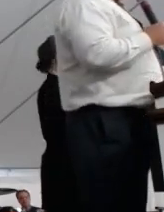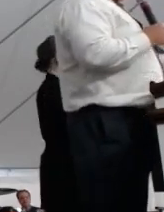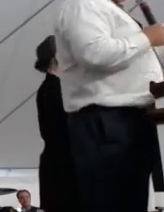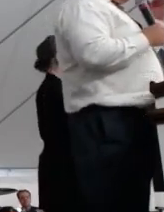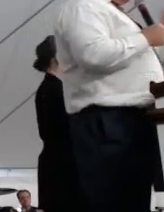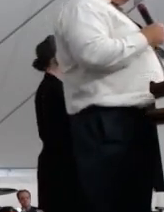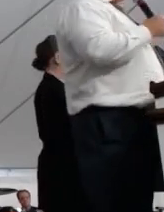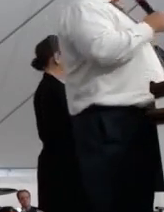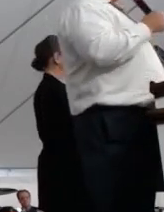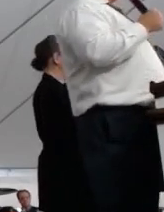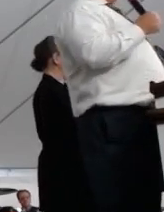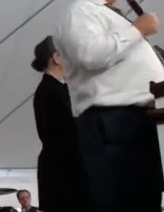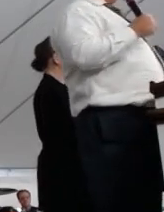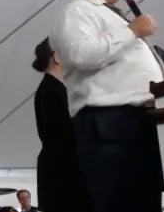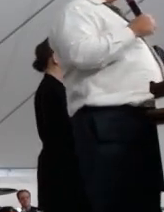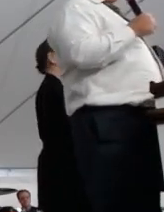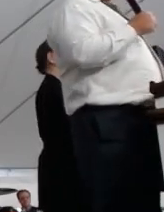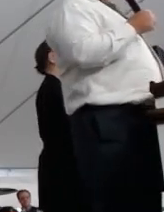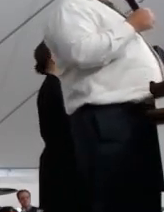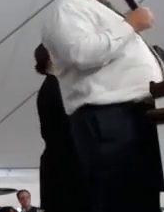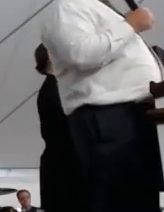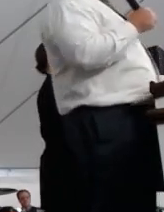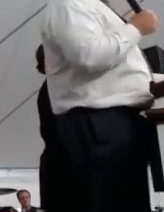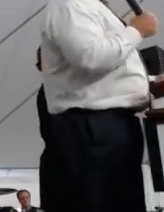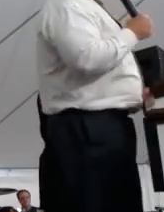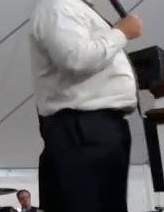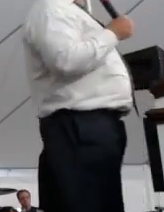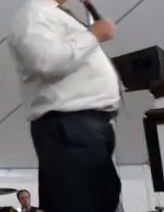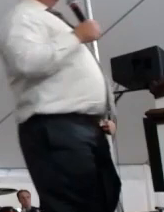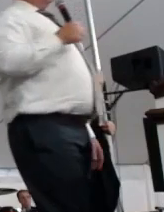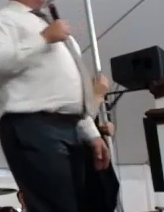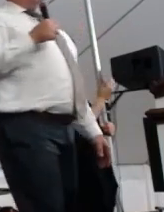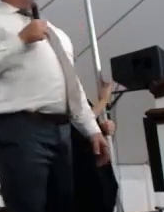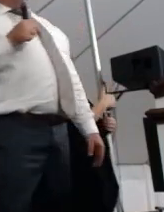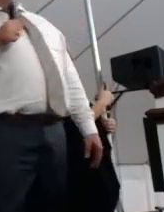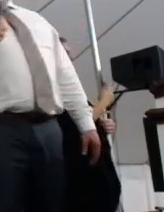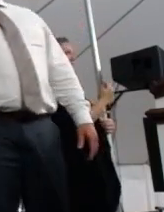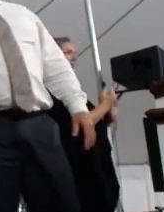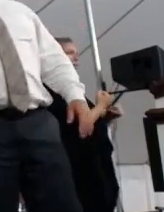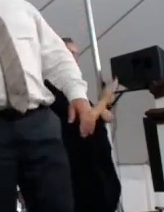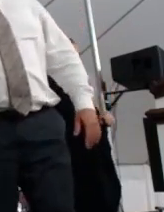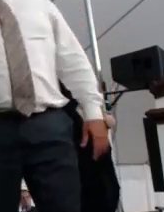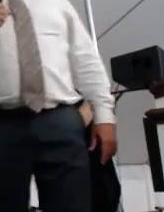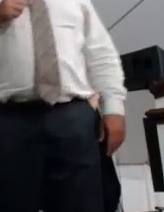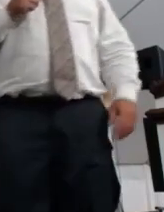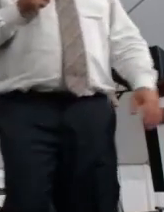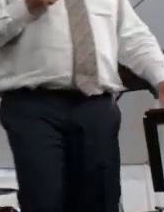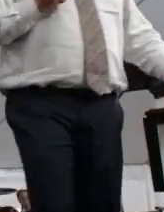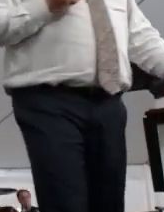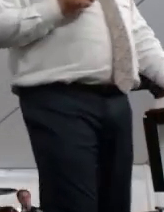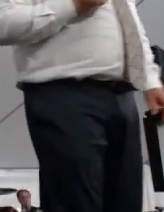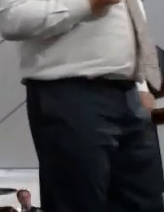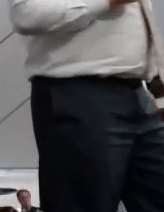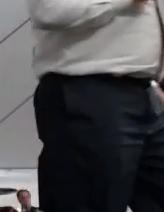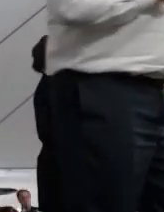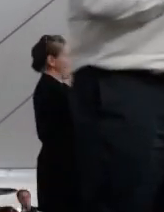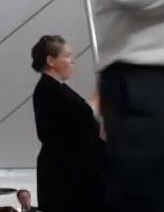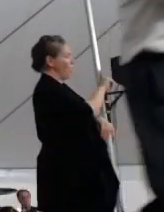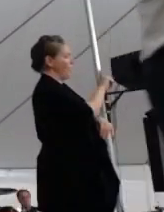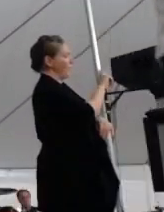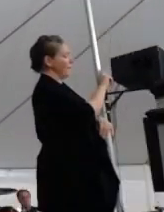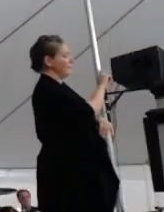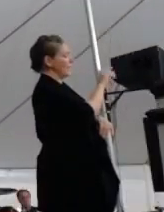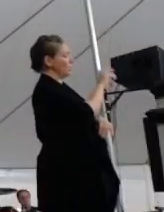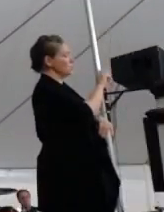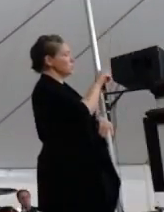downtown, 15 years ago, it doesn't seem like it's been that long, but it's been 15 years. A little building on Patterson Street that we had church in. Went down there